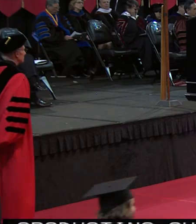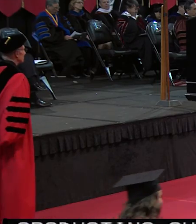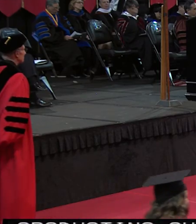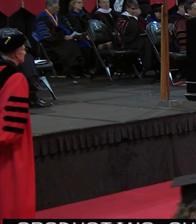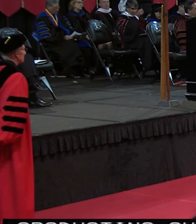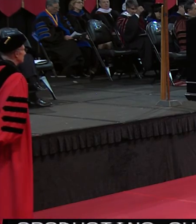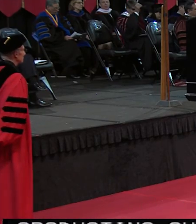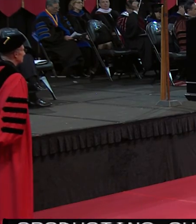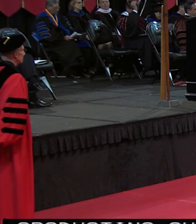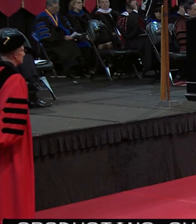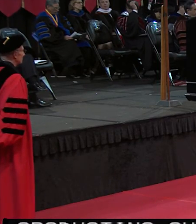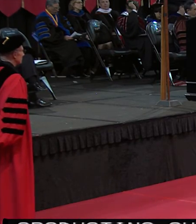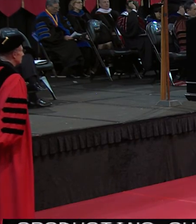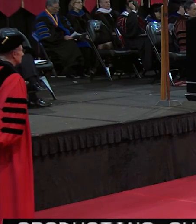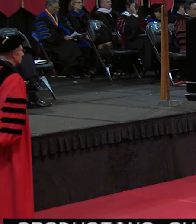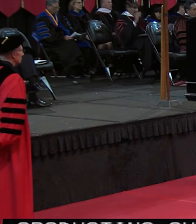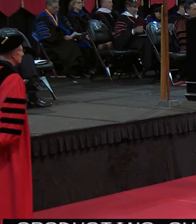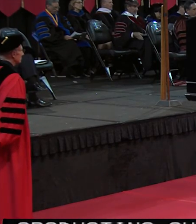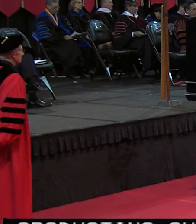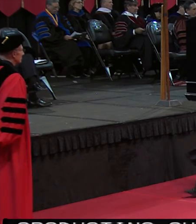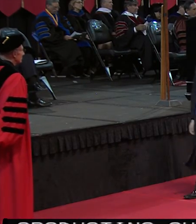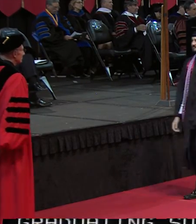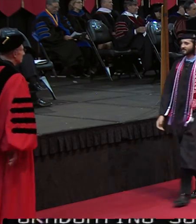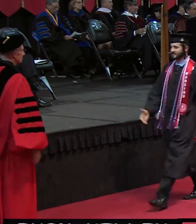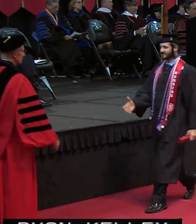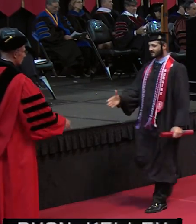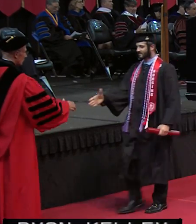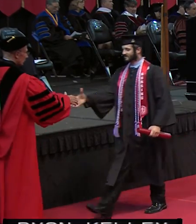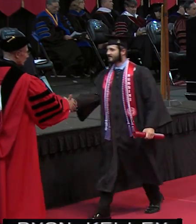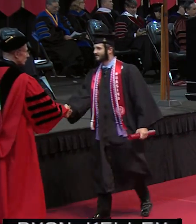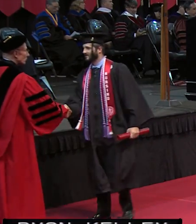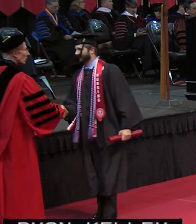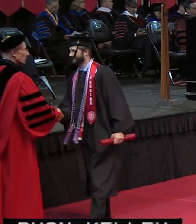Evan Elise Kohlhofer.